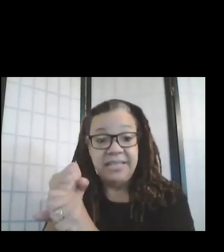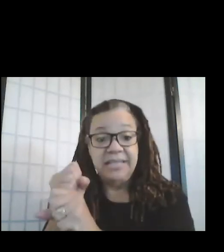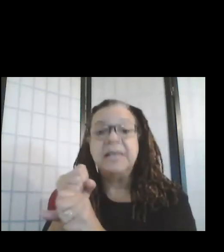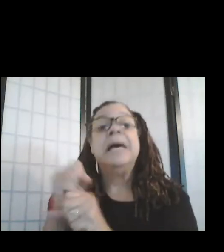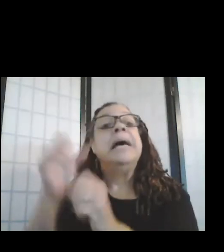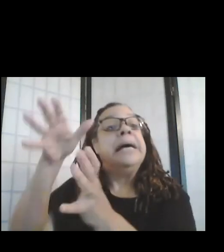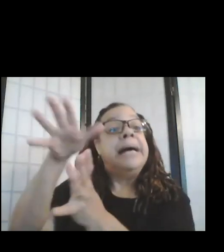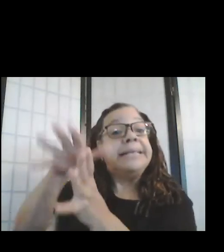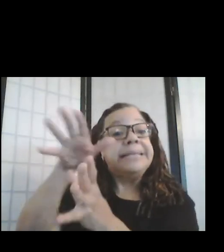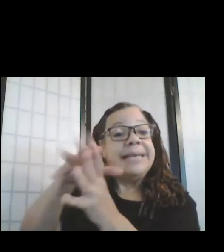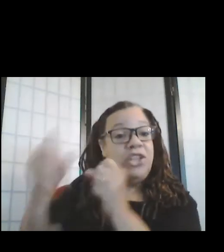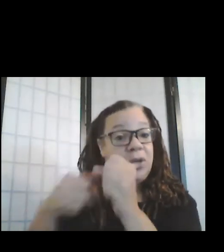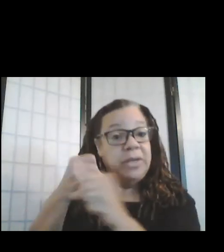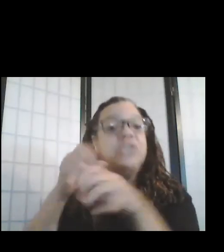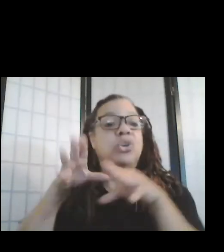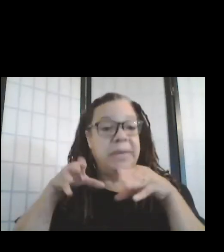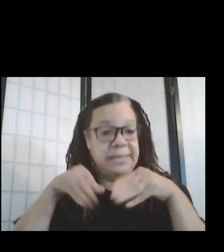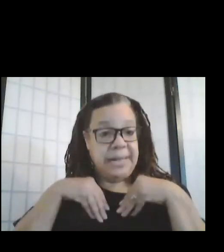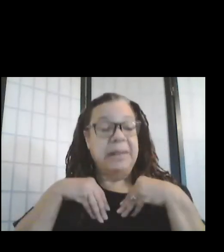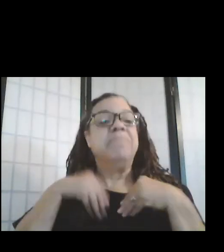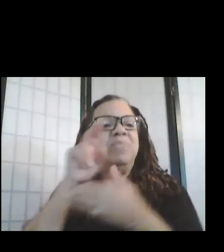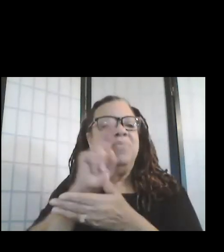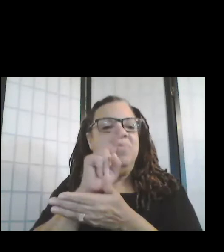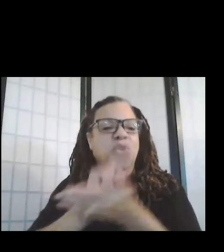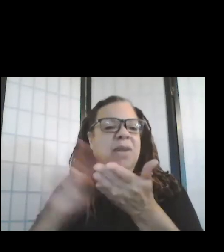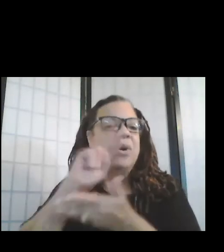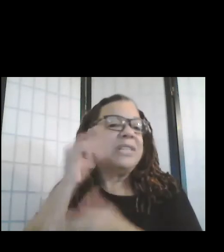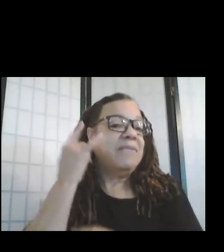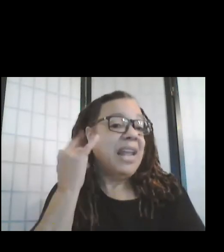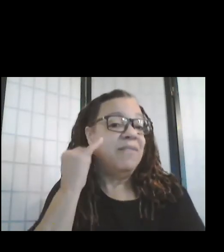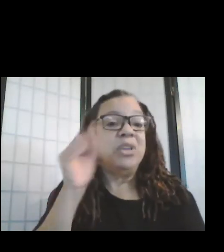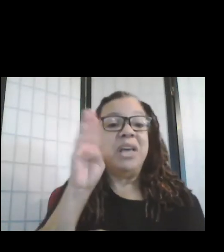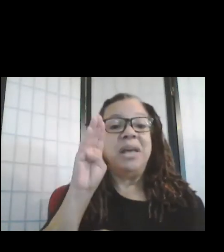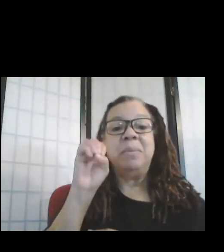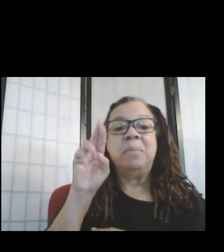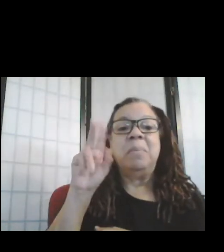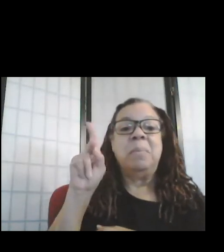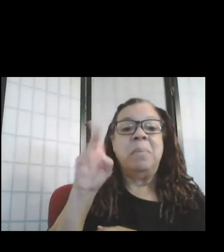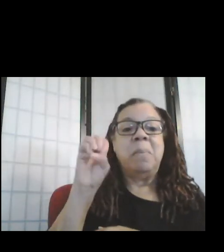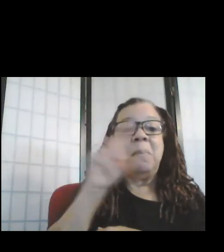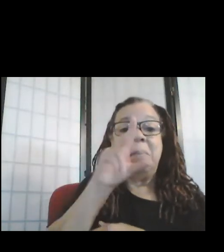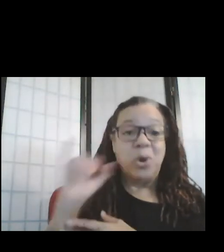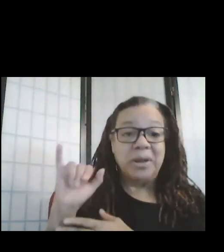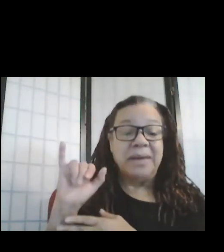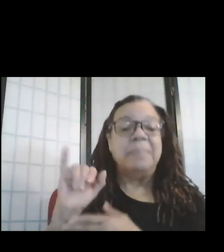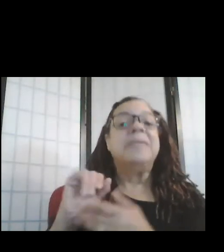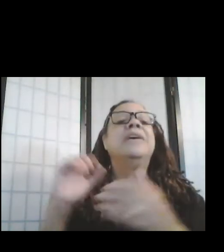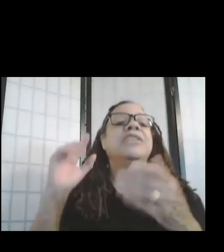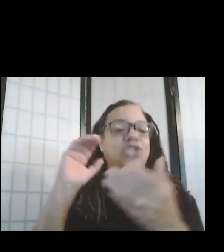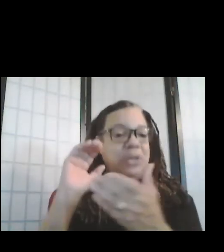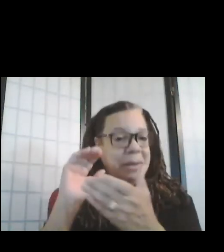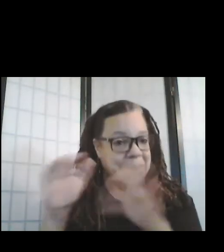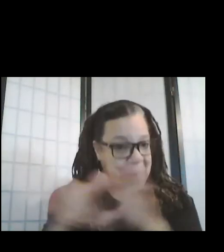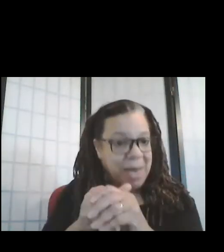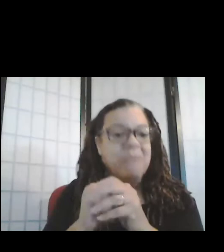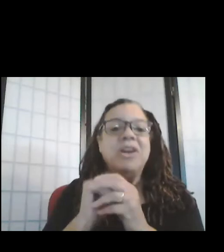year, she had been accepted at UCal Berkeley. There, majoring in architecture, she met her future husband, and